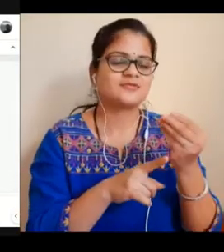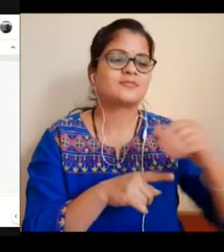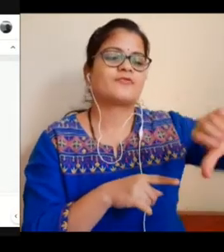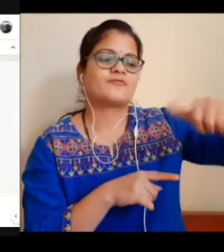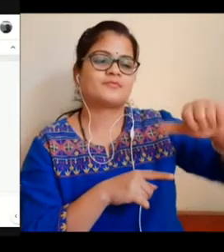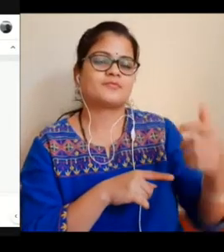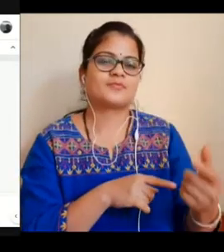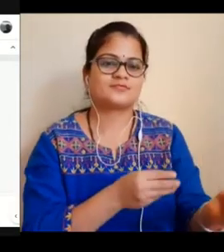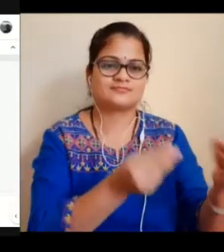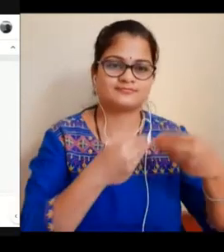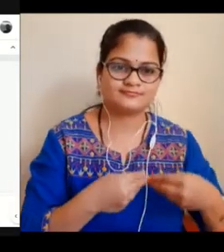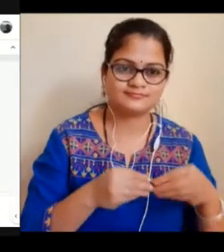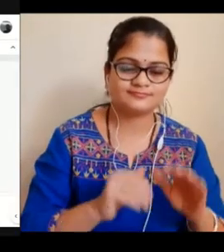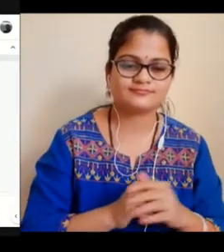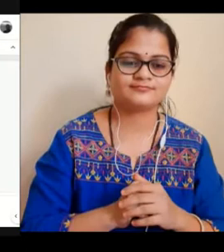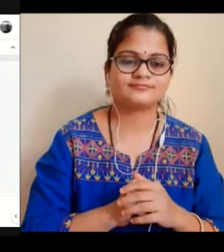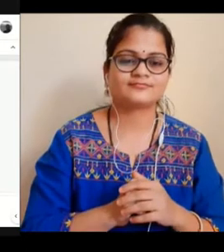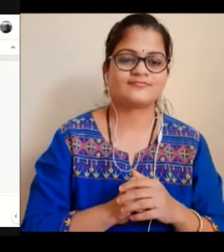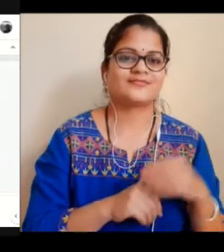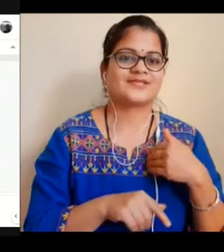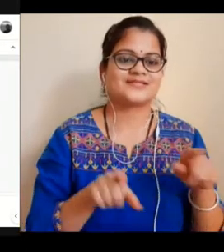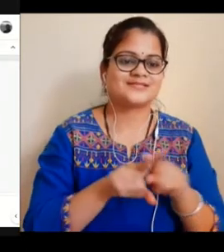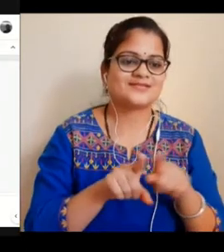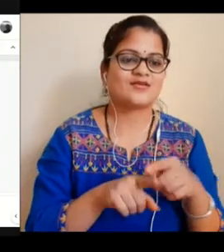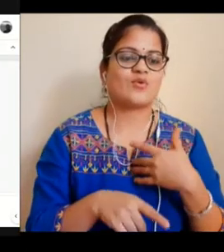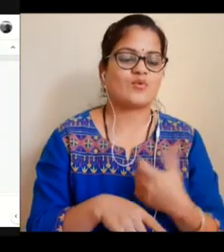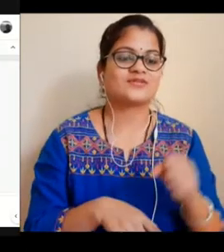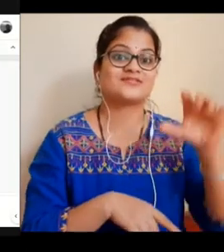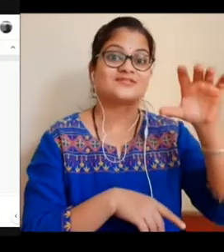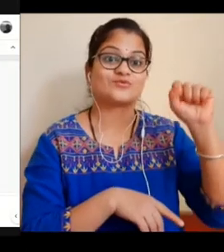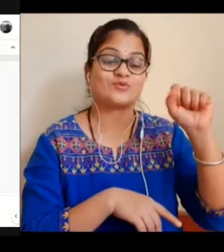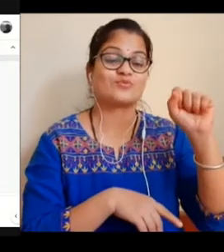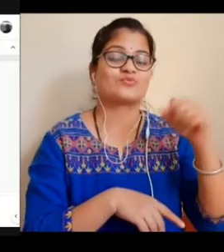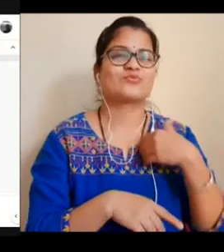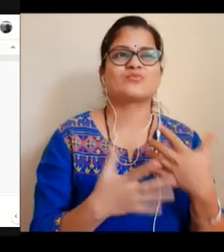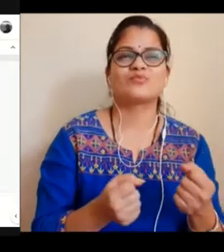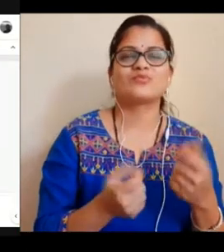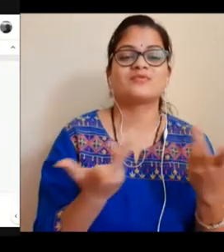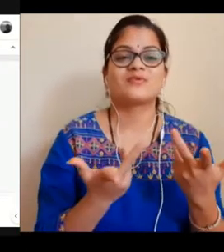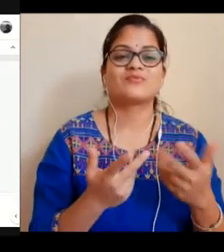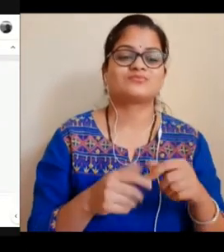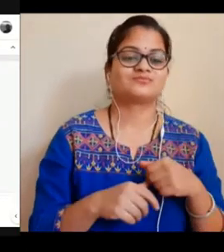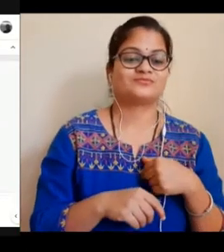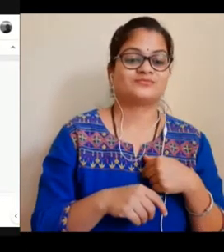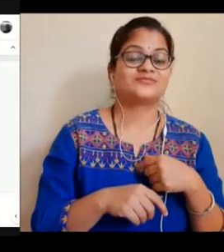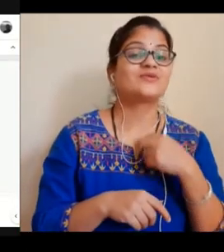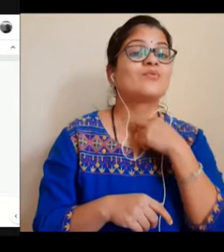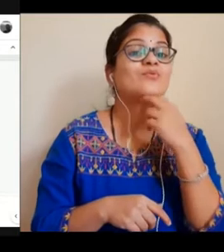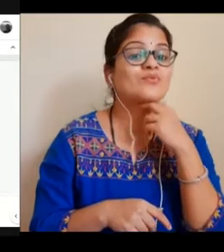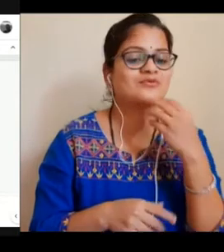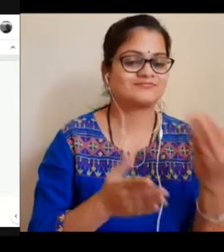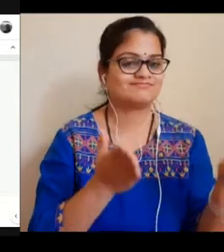feedback that we need some software where audio input is there. So kids who